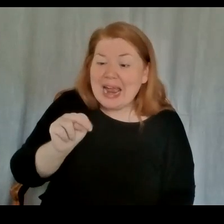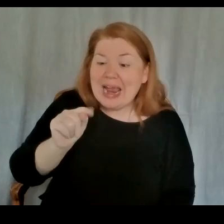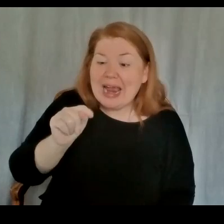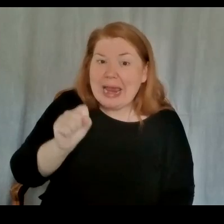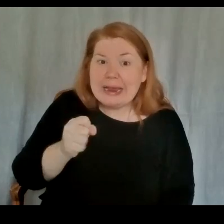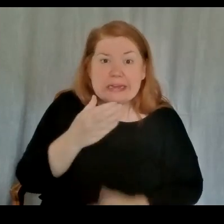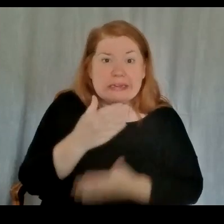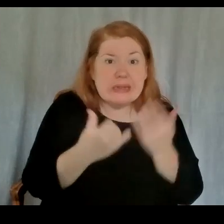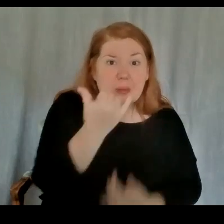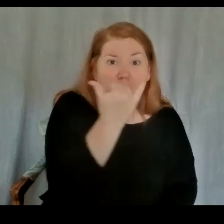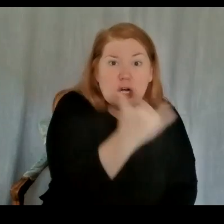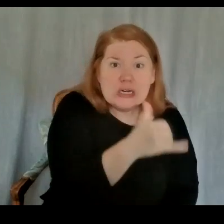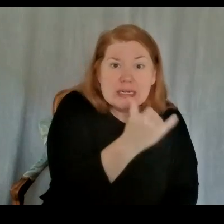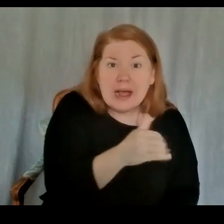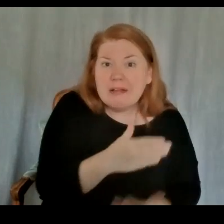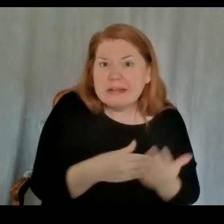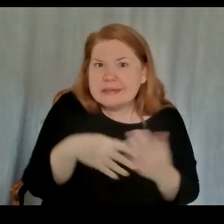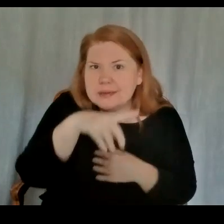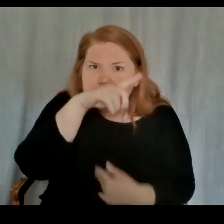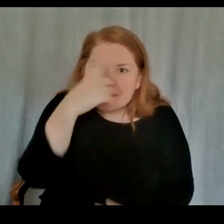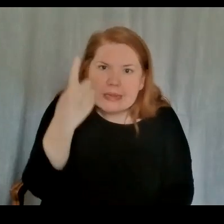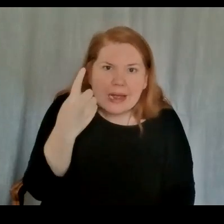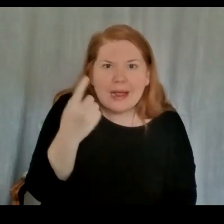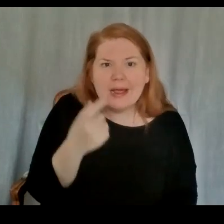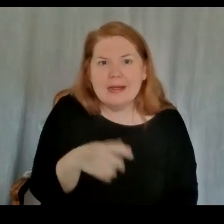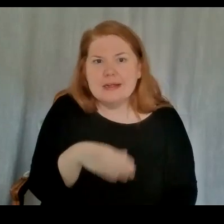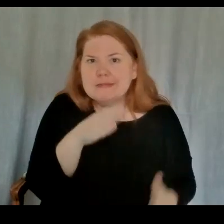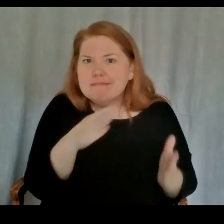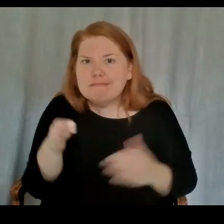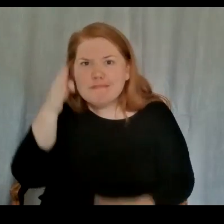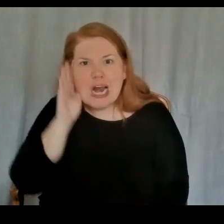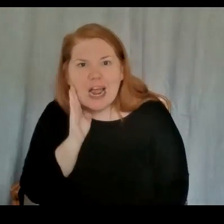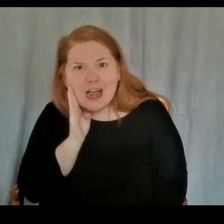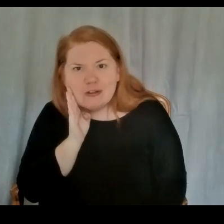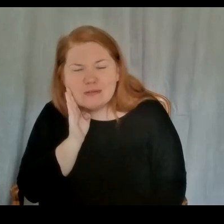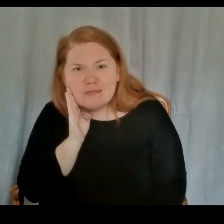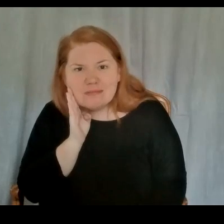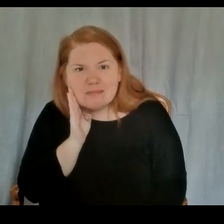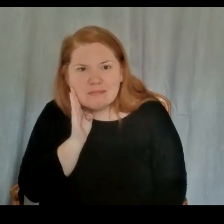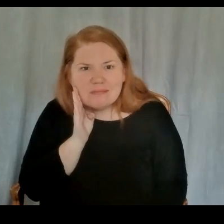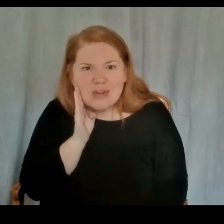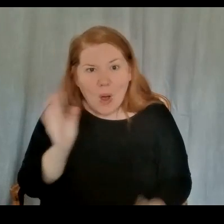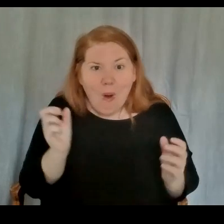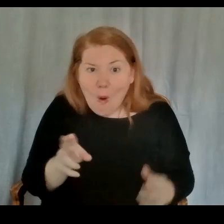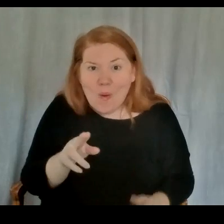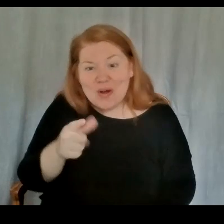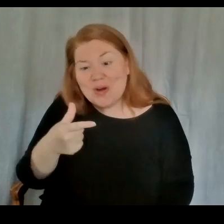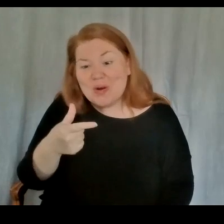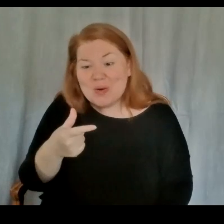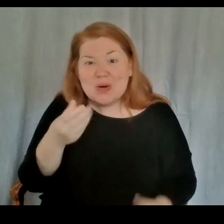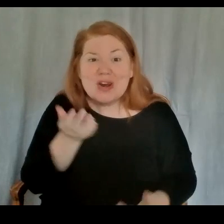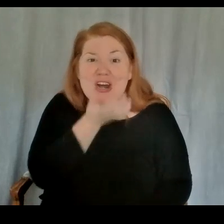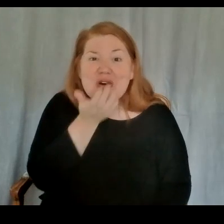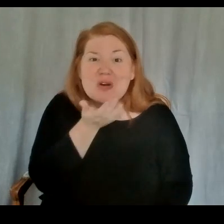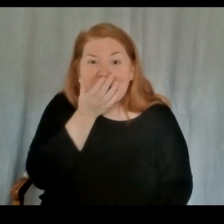ant, black ant, brown ant, grasshopper. Many